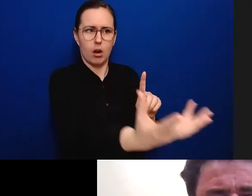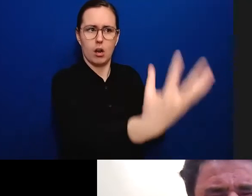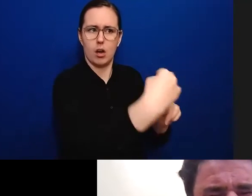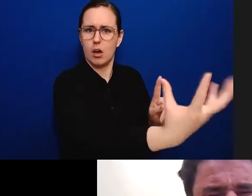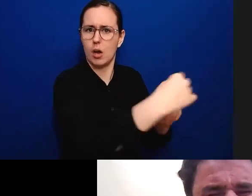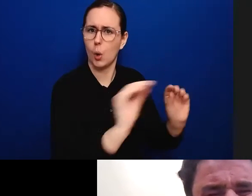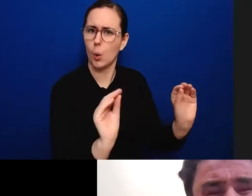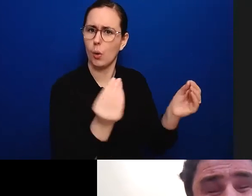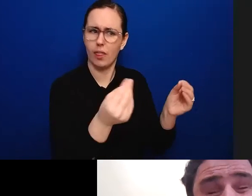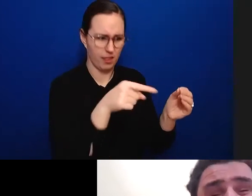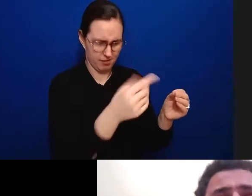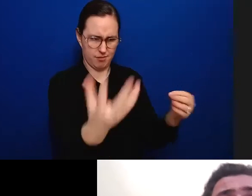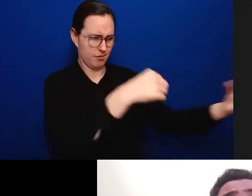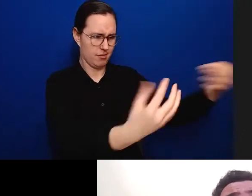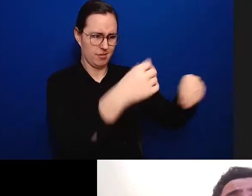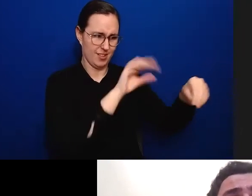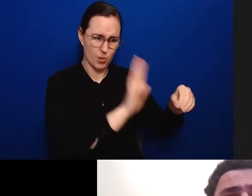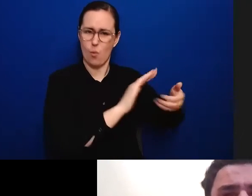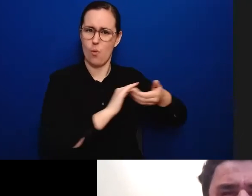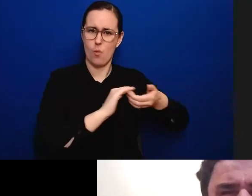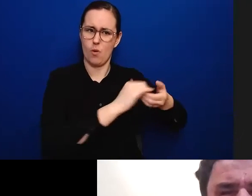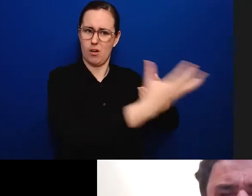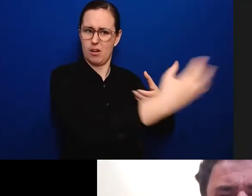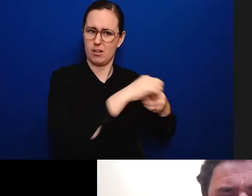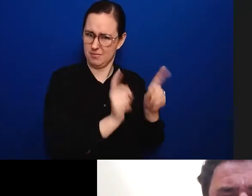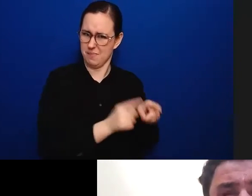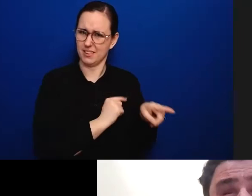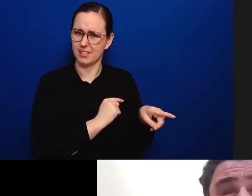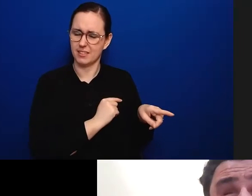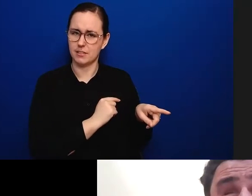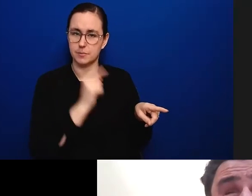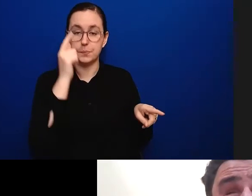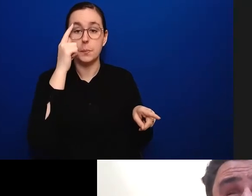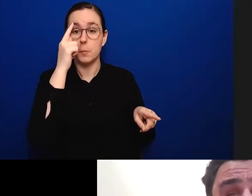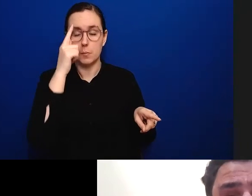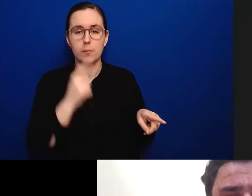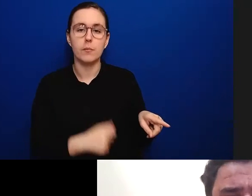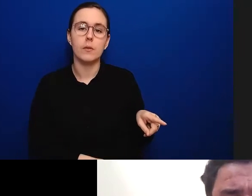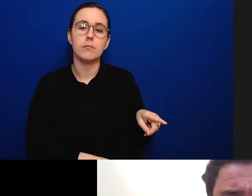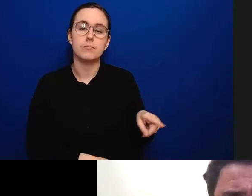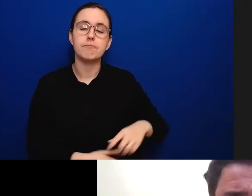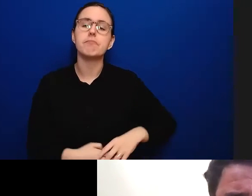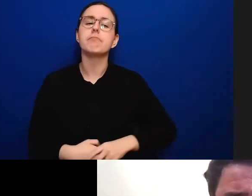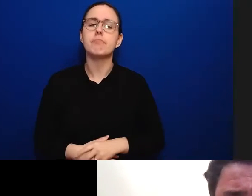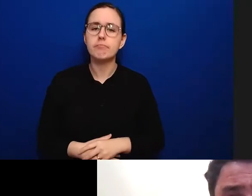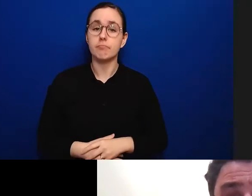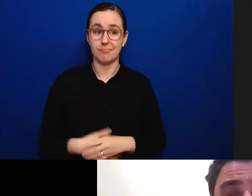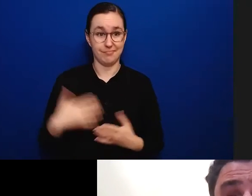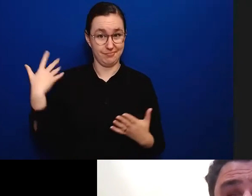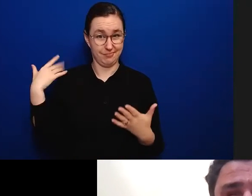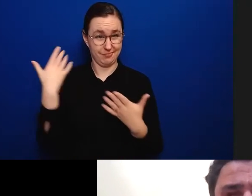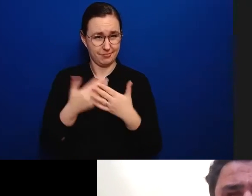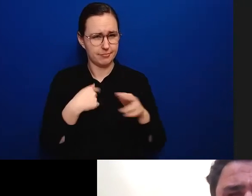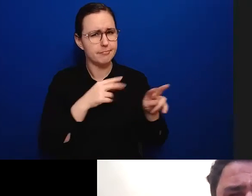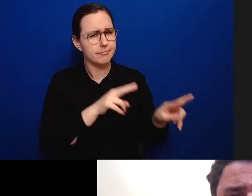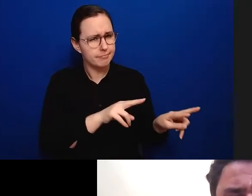0, there are some observations. There are some observations that I have basically, I felt in the process, because